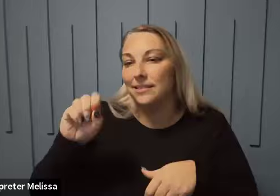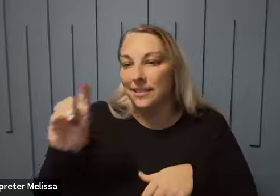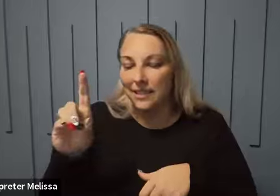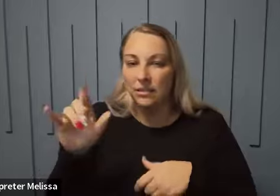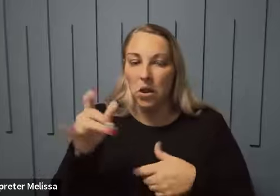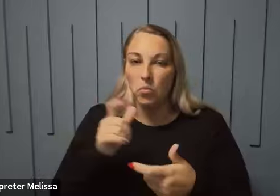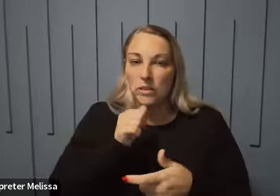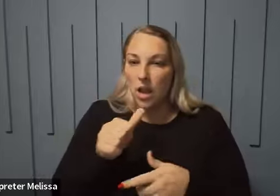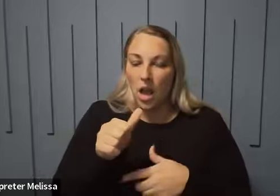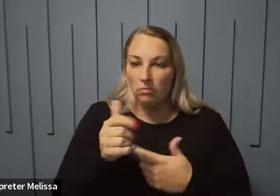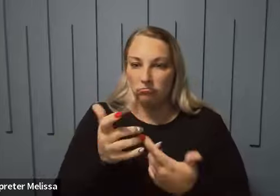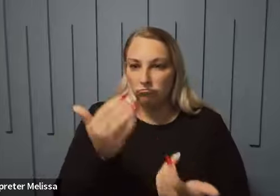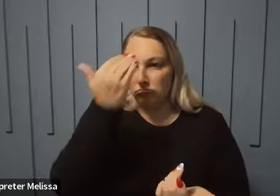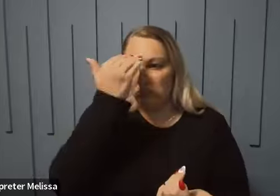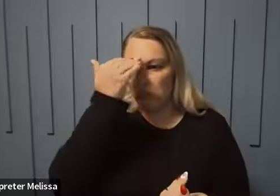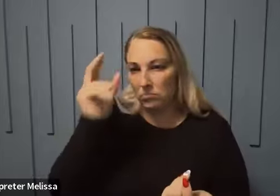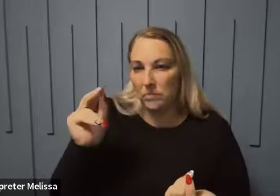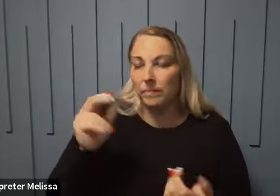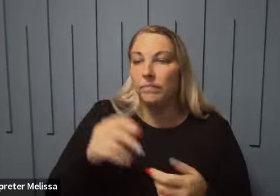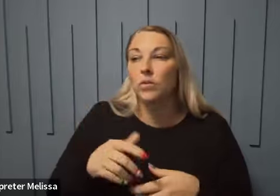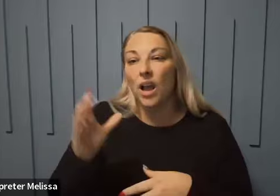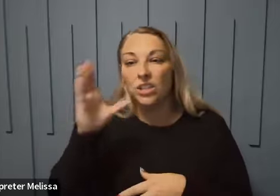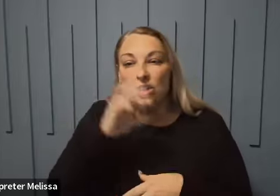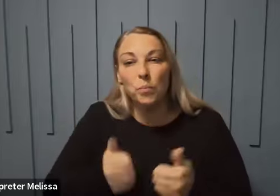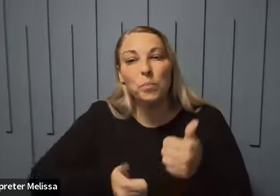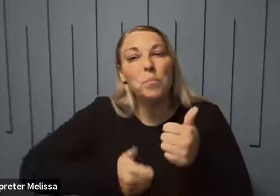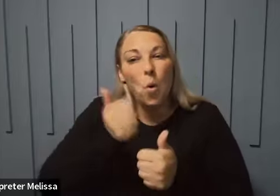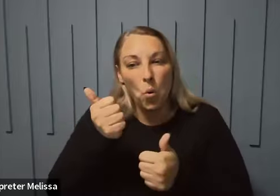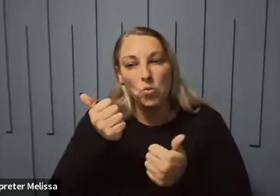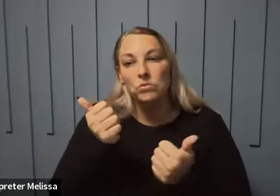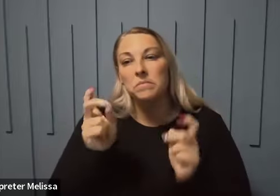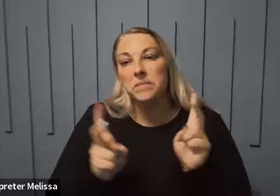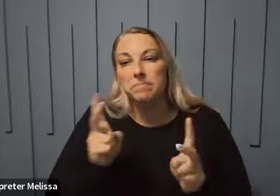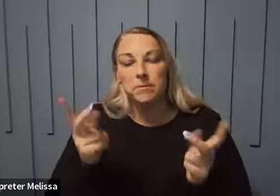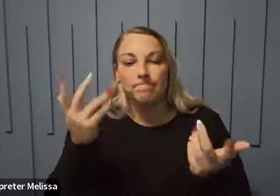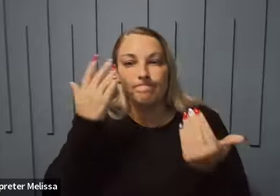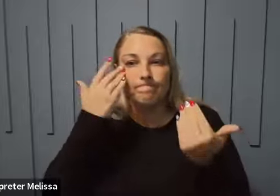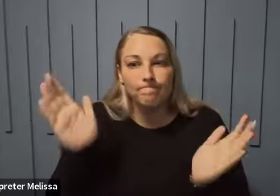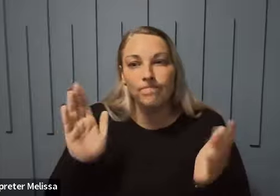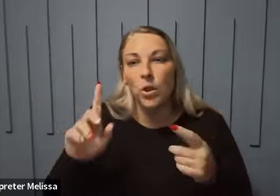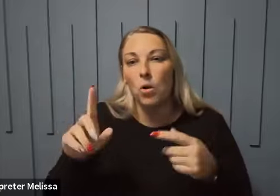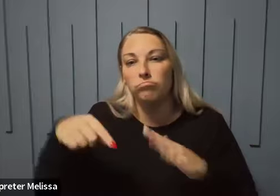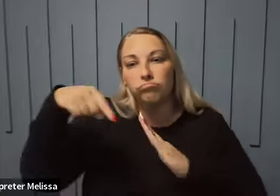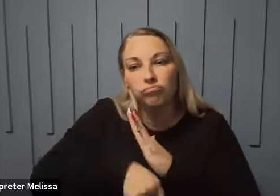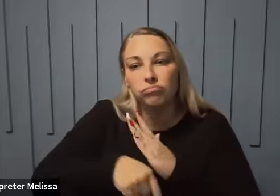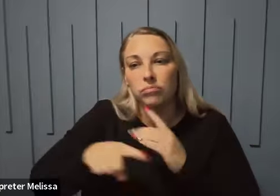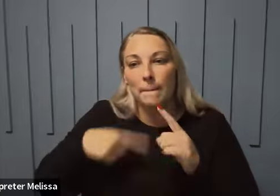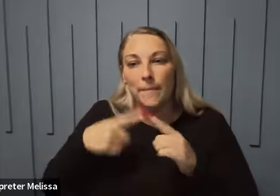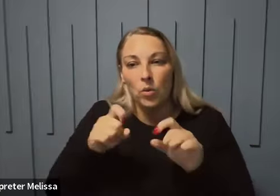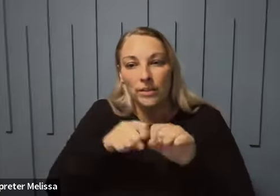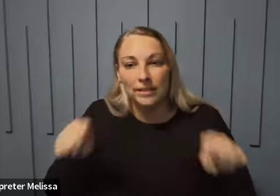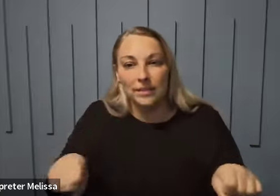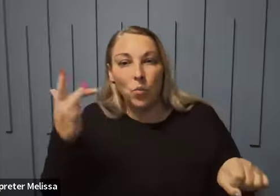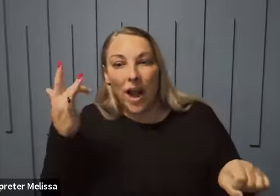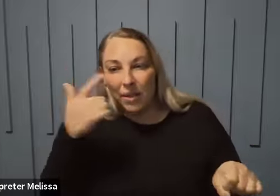So I assume often people don't know very much about the system itself because we just